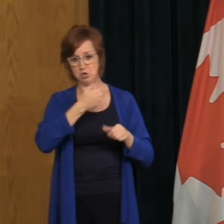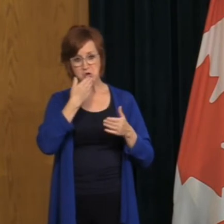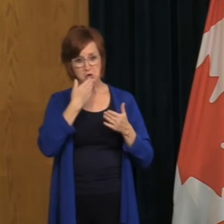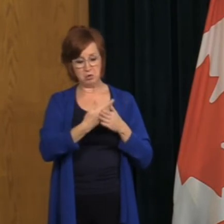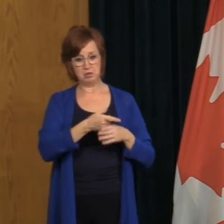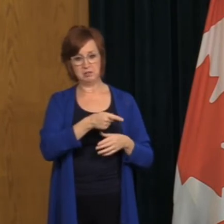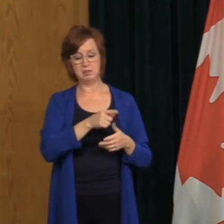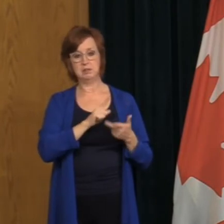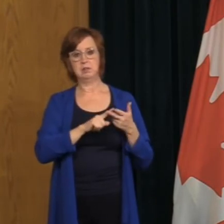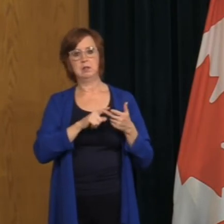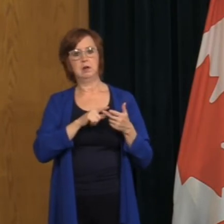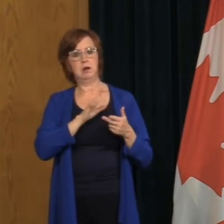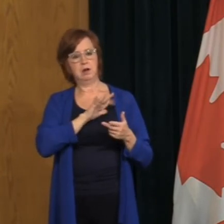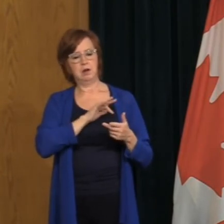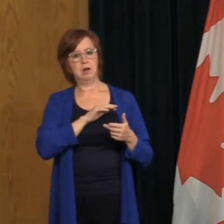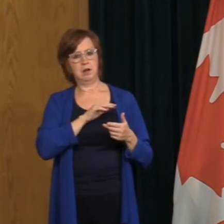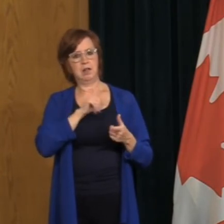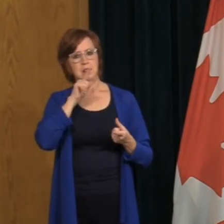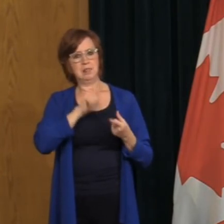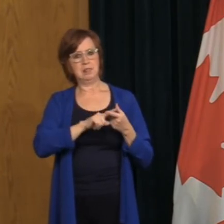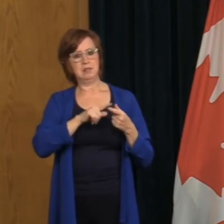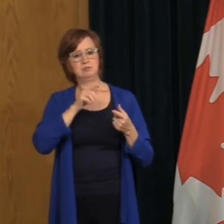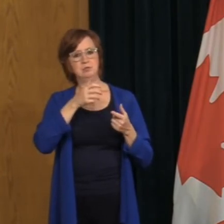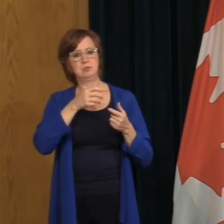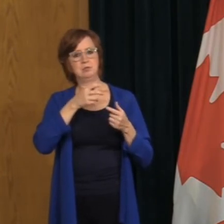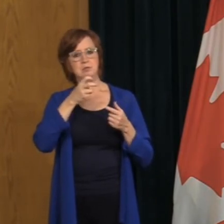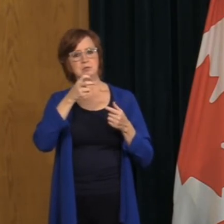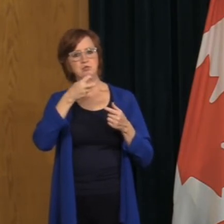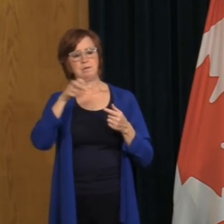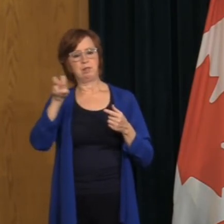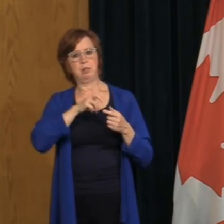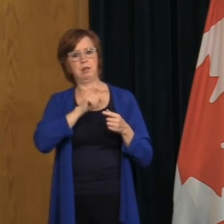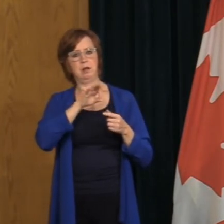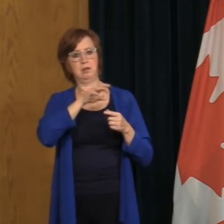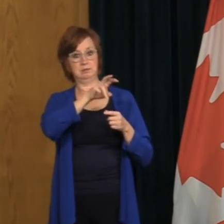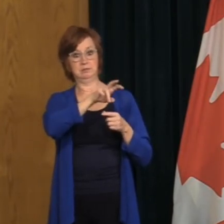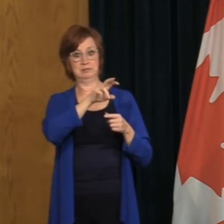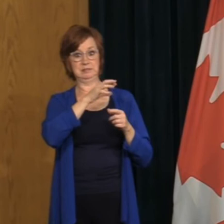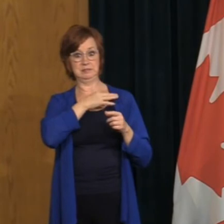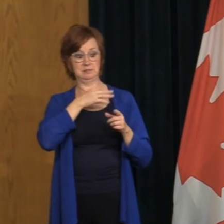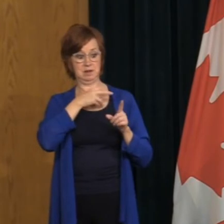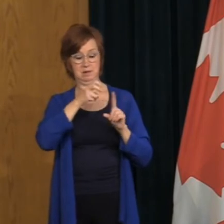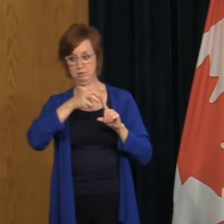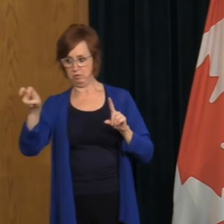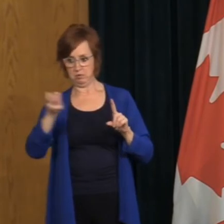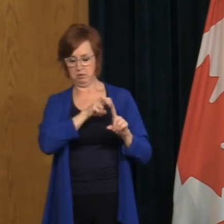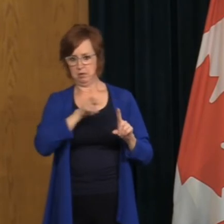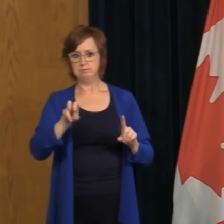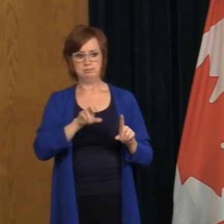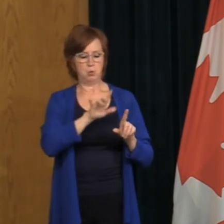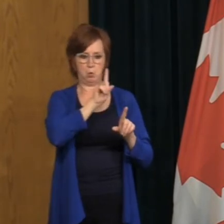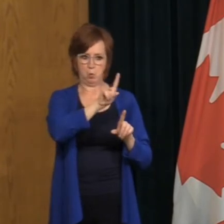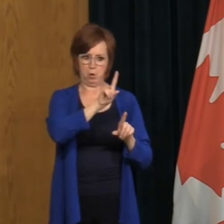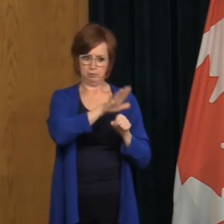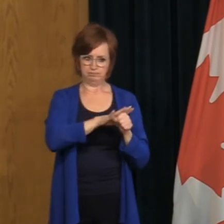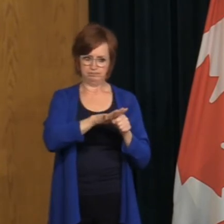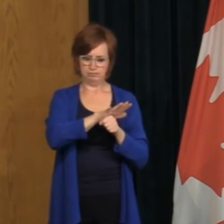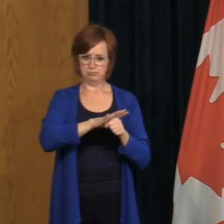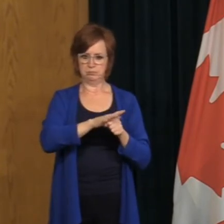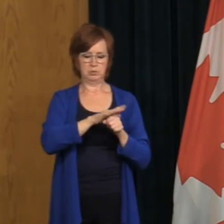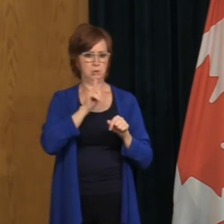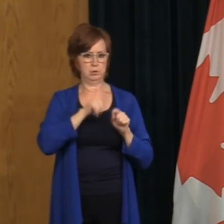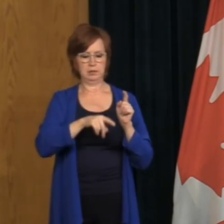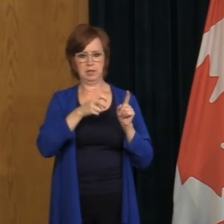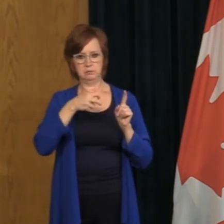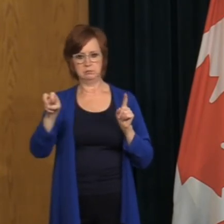so that they're only working in one facility, not working in multiple facilities, all reduce the risk of spread to those in our long-term care homes